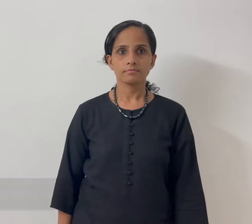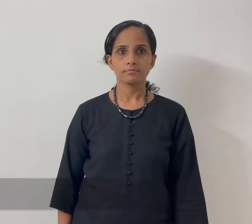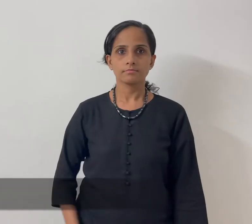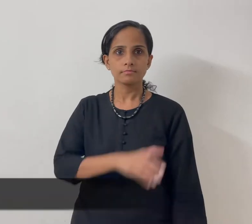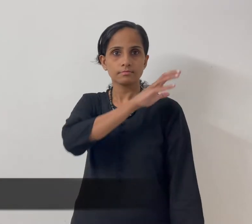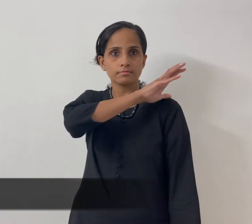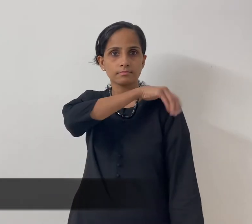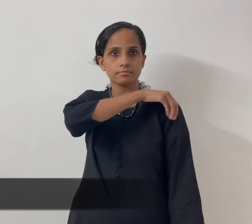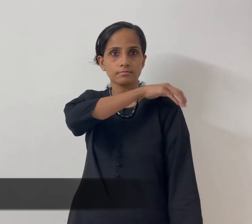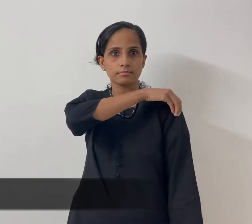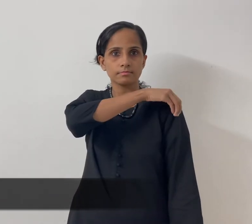Epaulet.